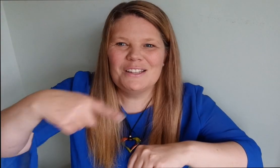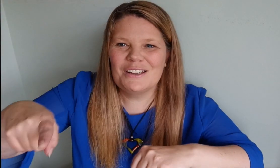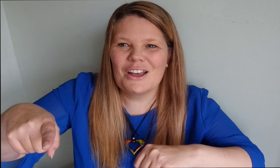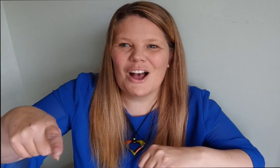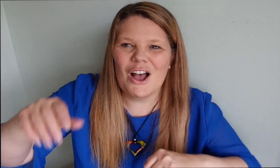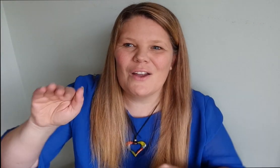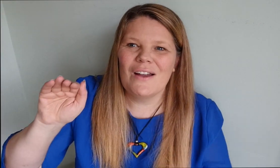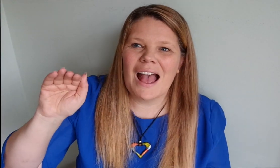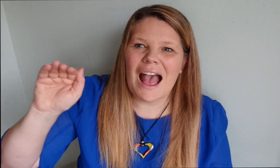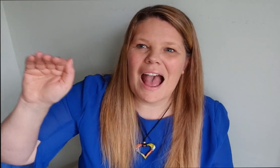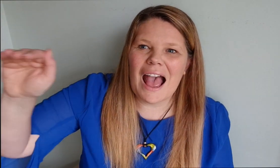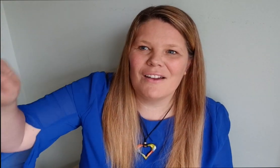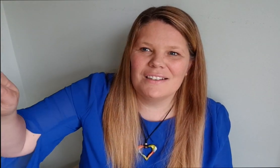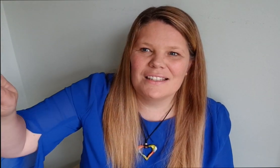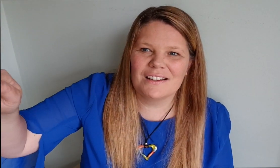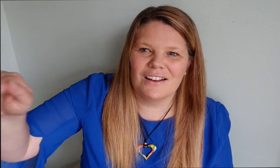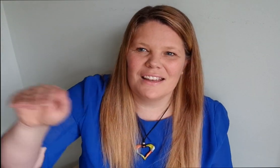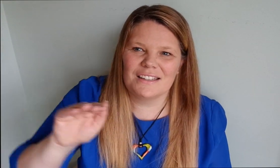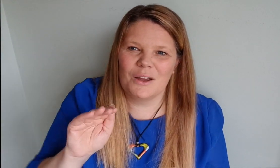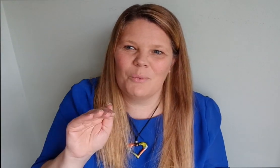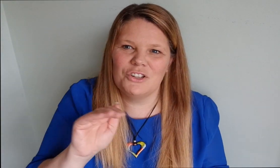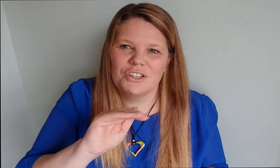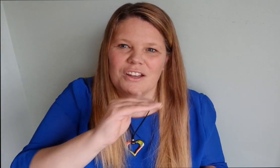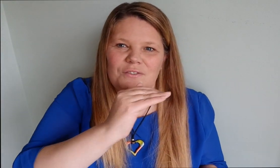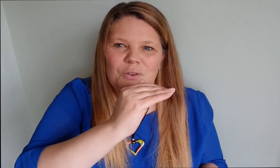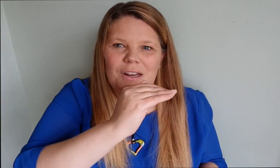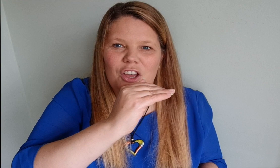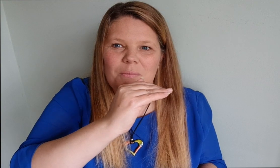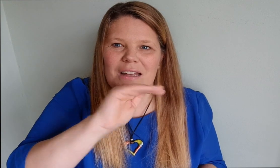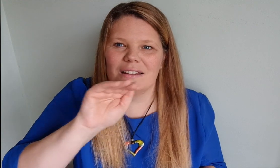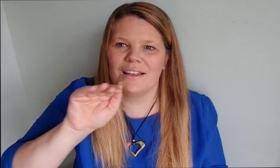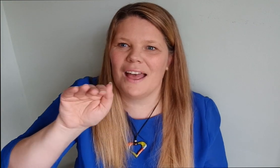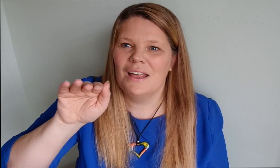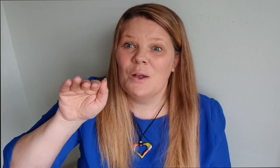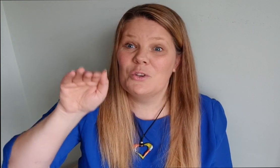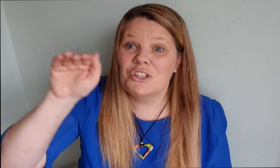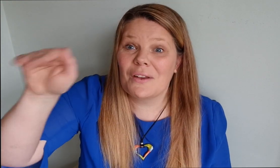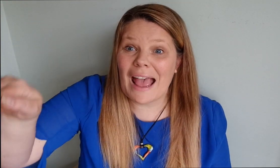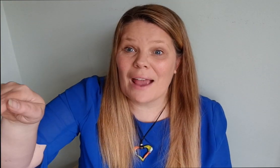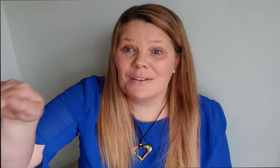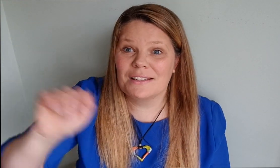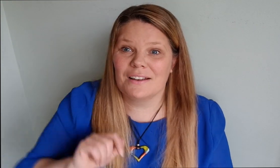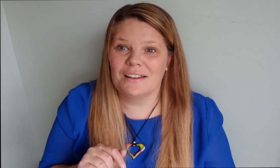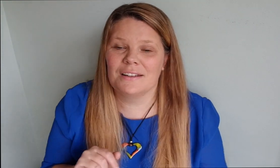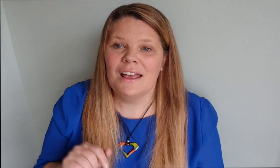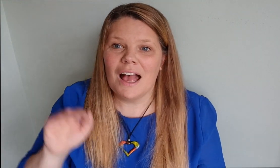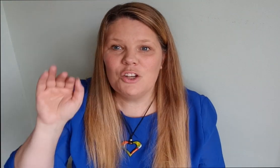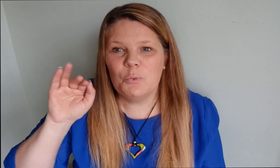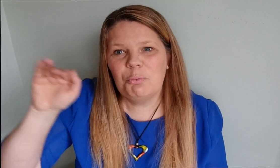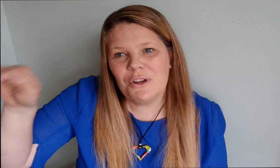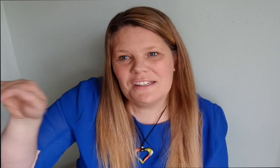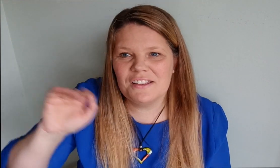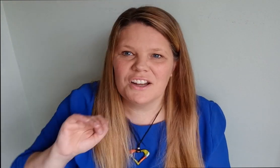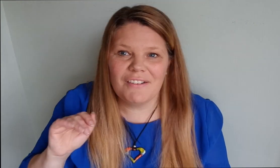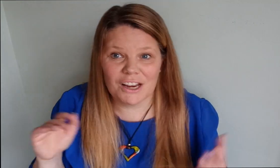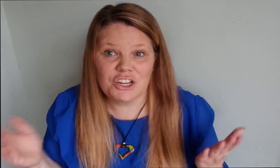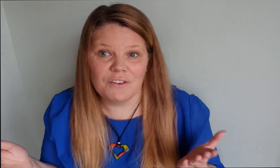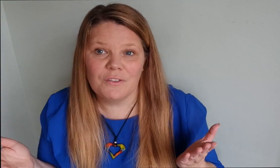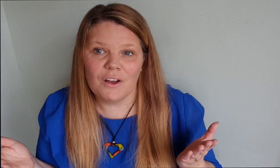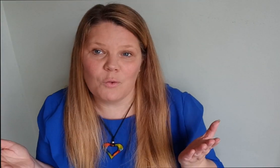go outside. And we're just kind of doing a cupped hand like that. Just going outside. And you would point in the direction of where